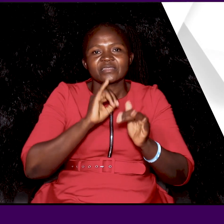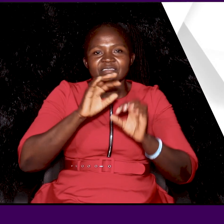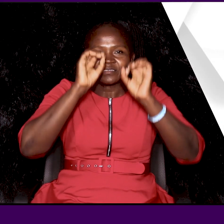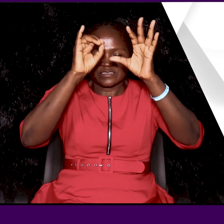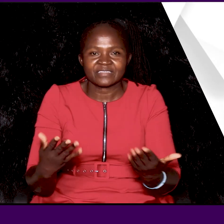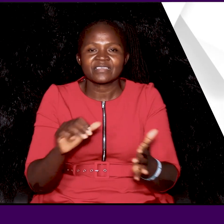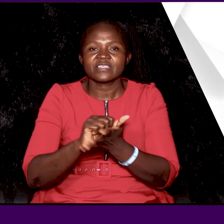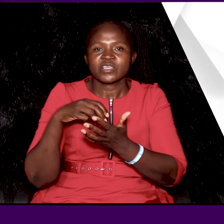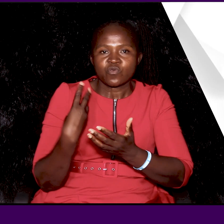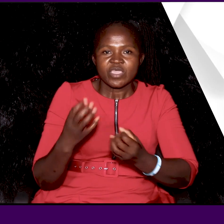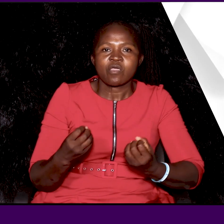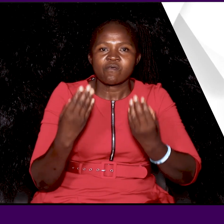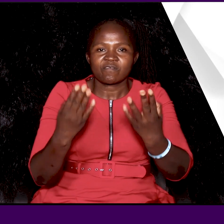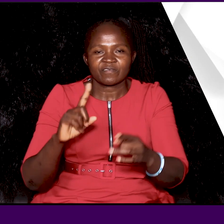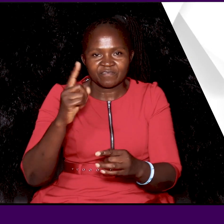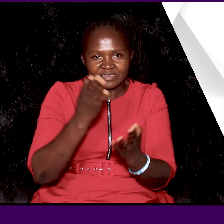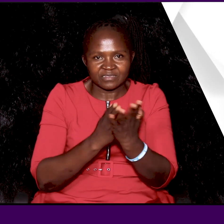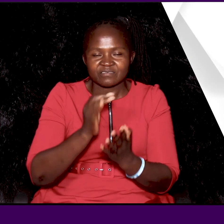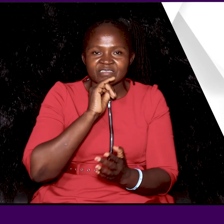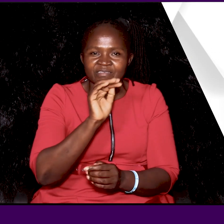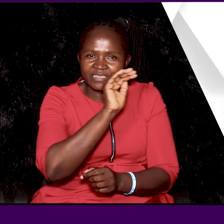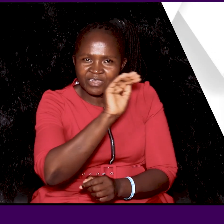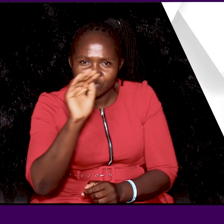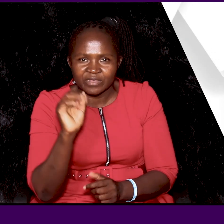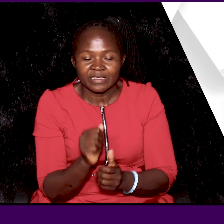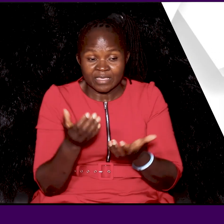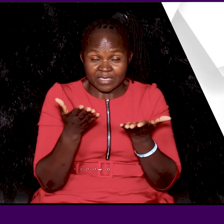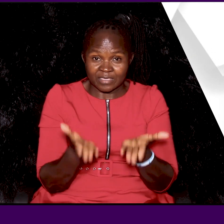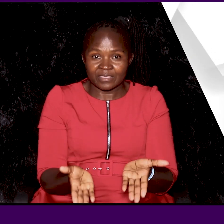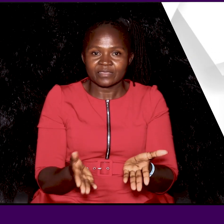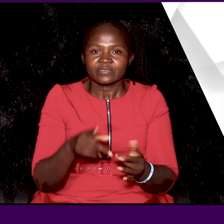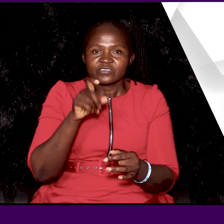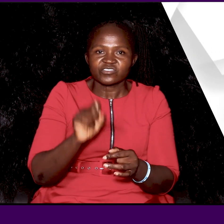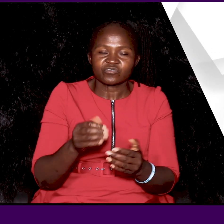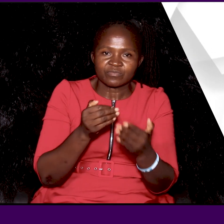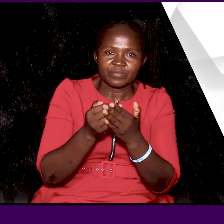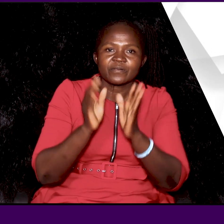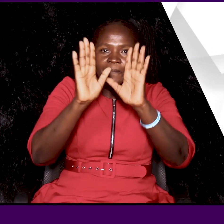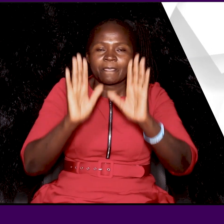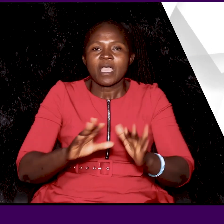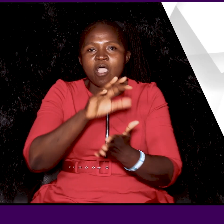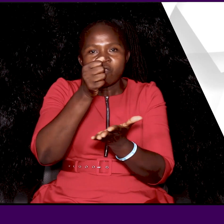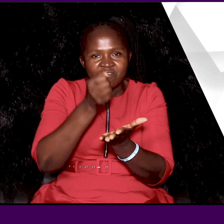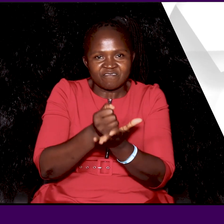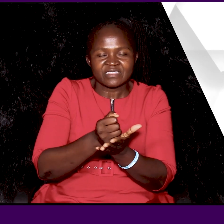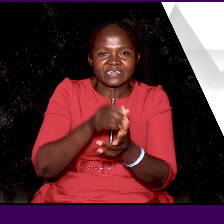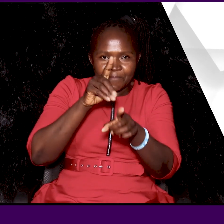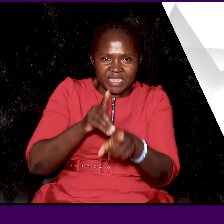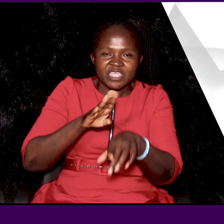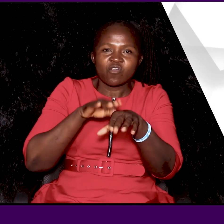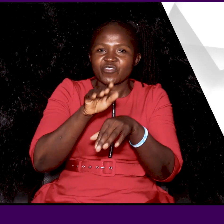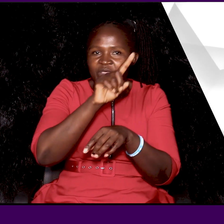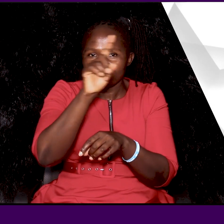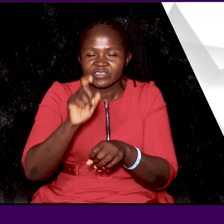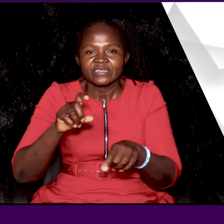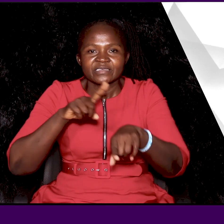and learning. The first service is inquiries. Here, you need to approach the relevant office as per your query, and